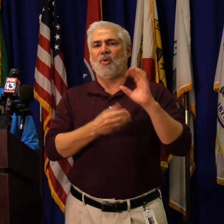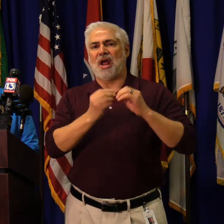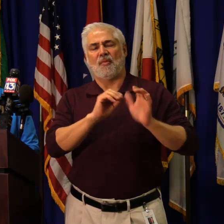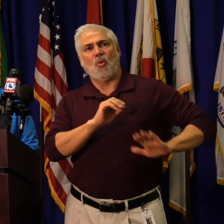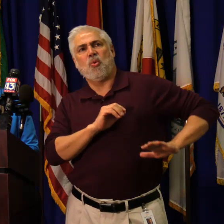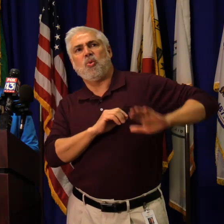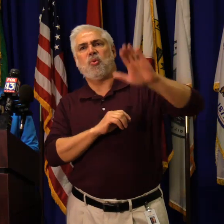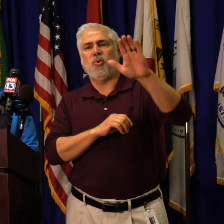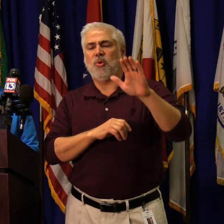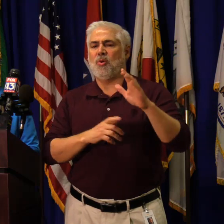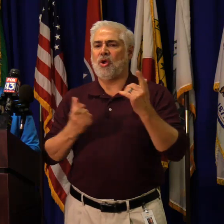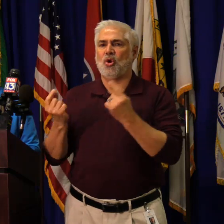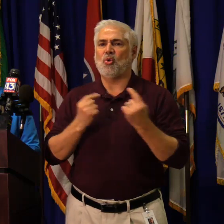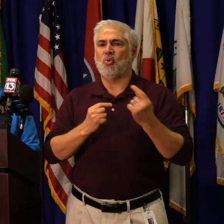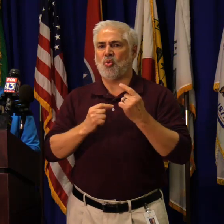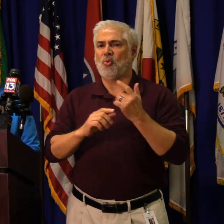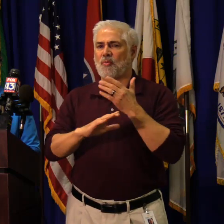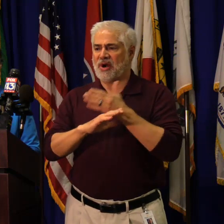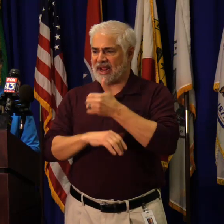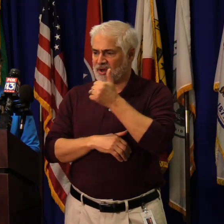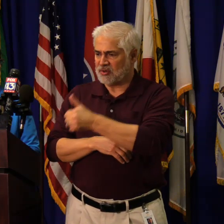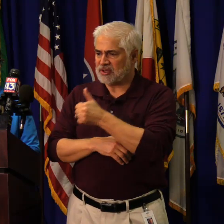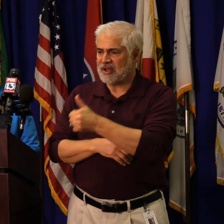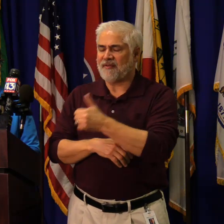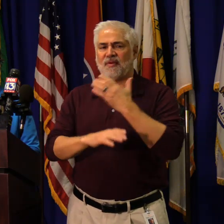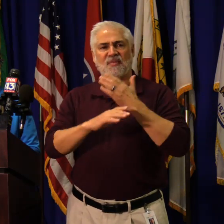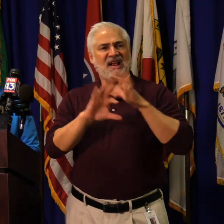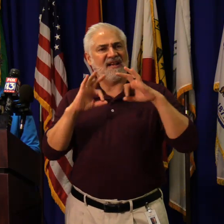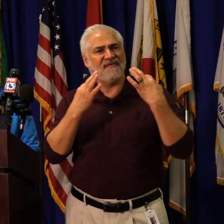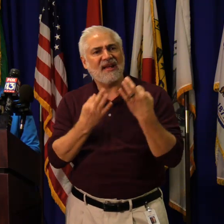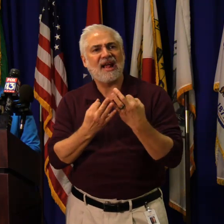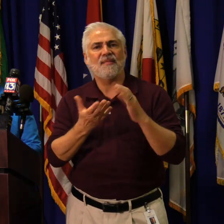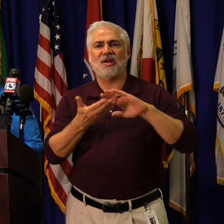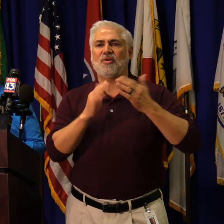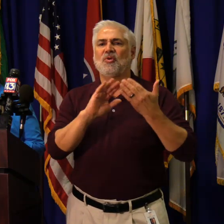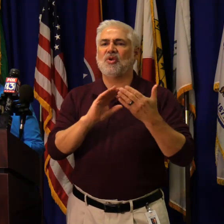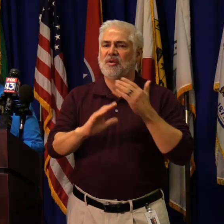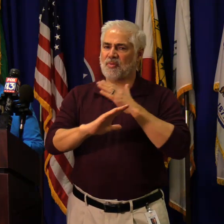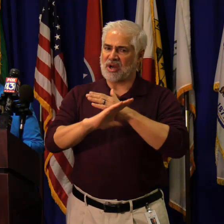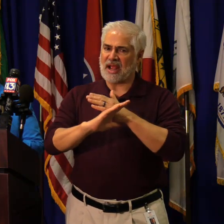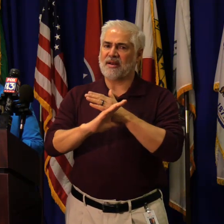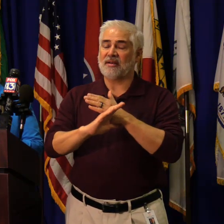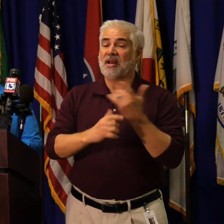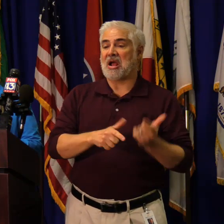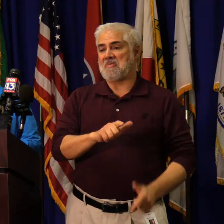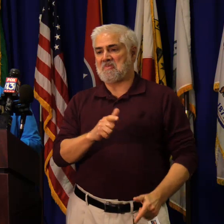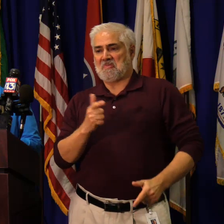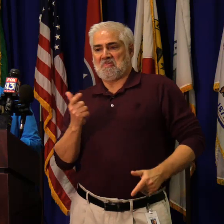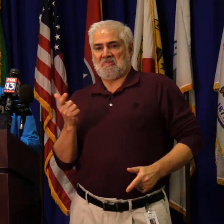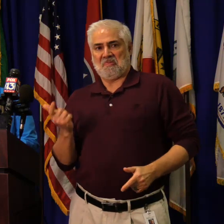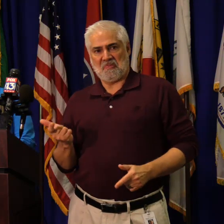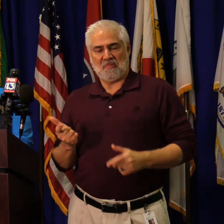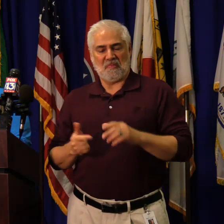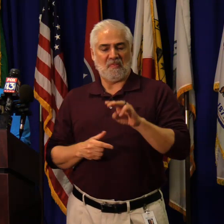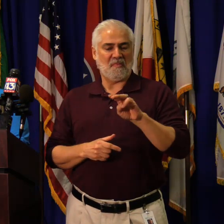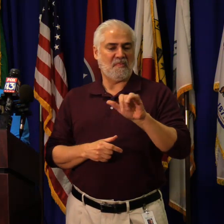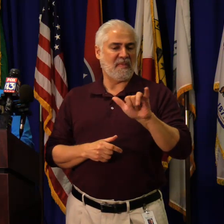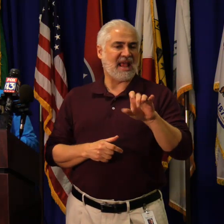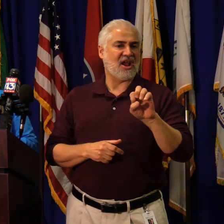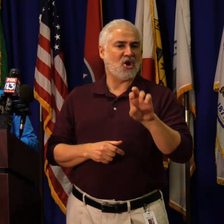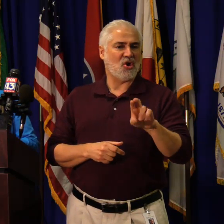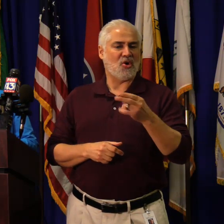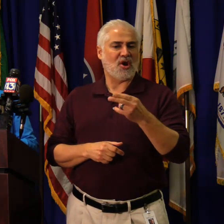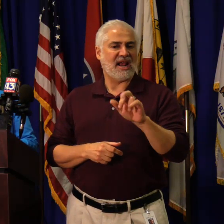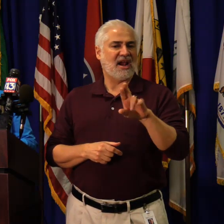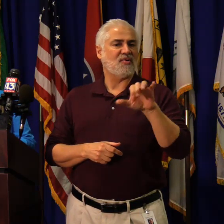to do what you can to protect not only yourselves, but your families and the communities. So I'm going to turn it over to Mayor Harris for a